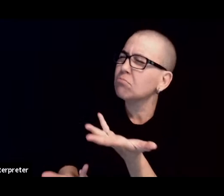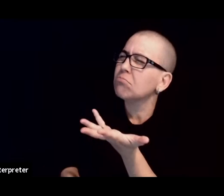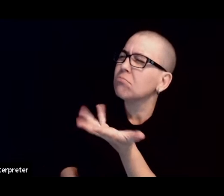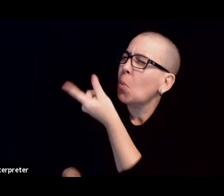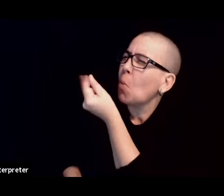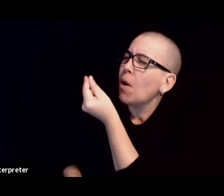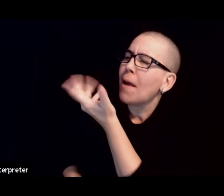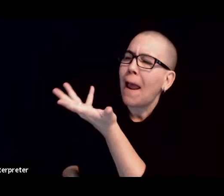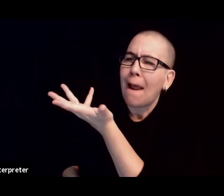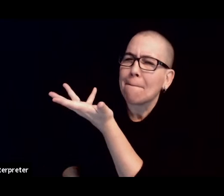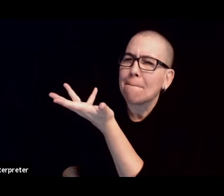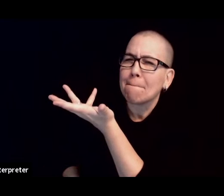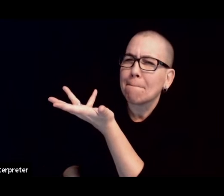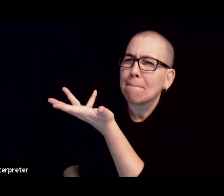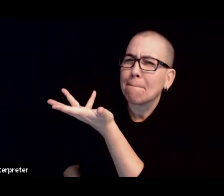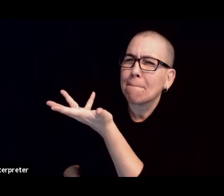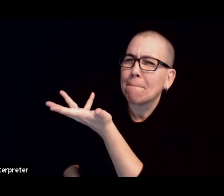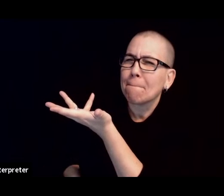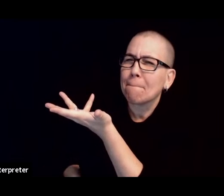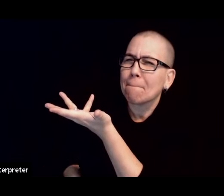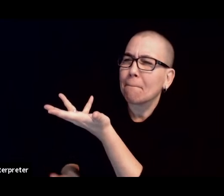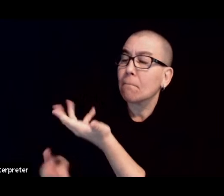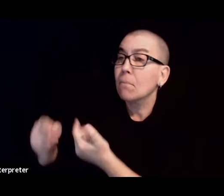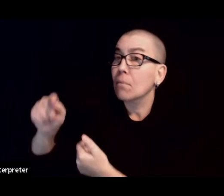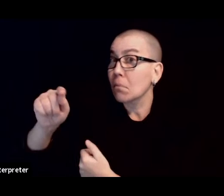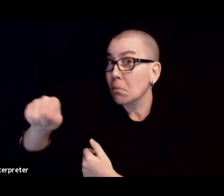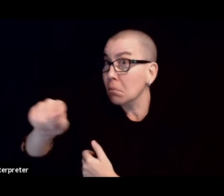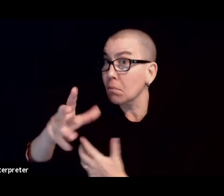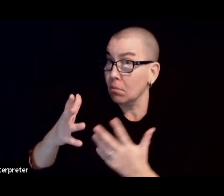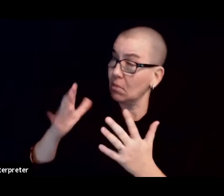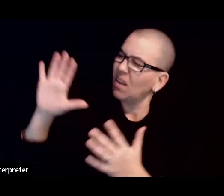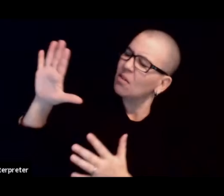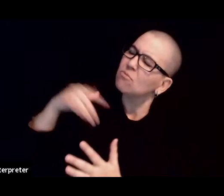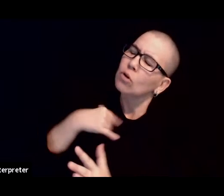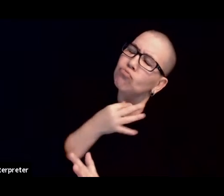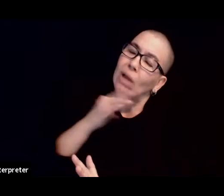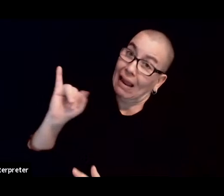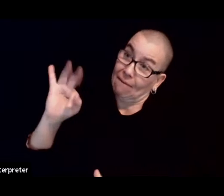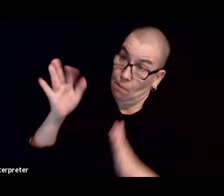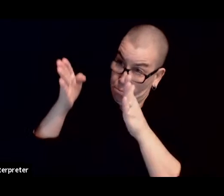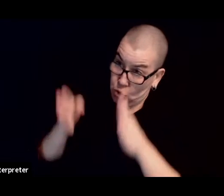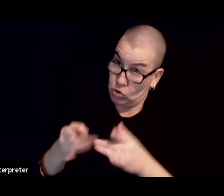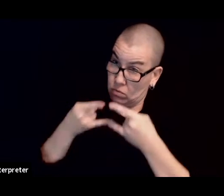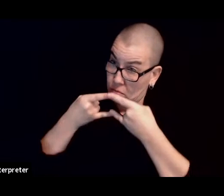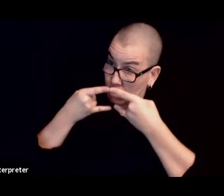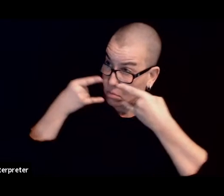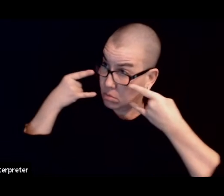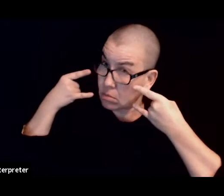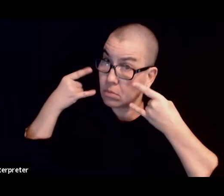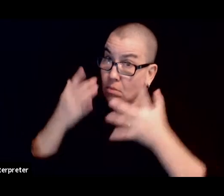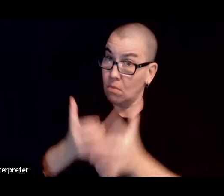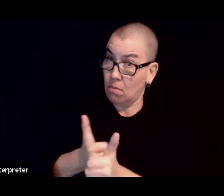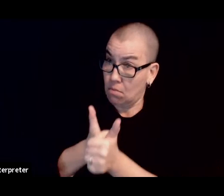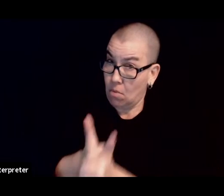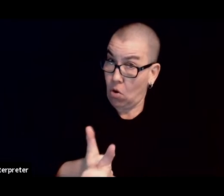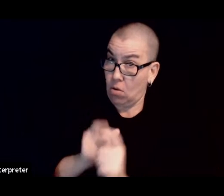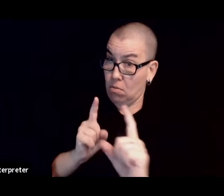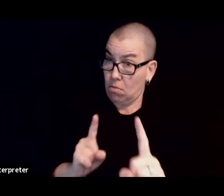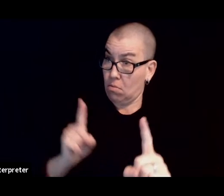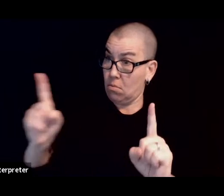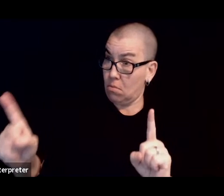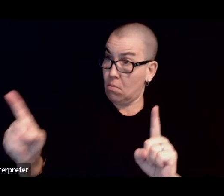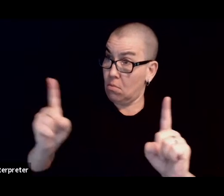mitigation methods like masking and social distancing, if they were to be observed, would they help at all in terms of reducing spread?